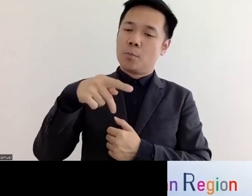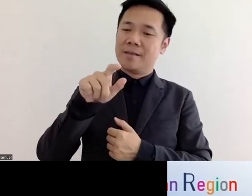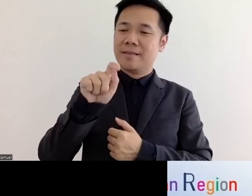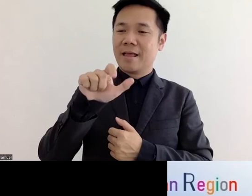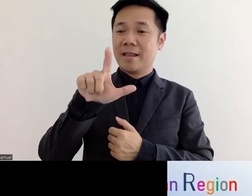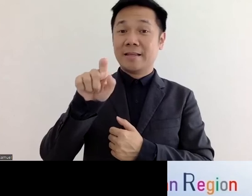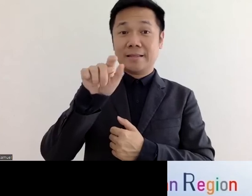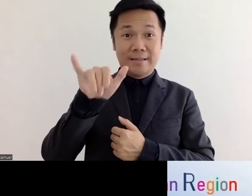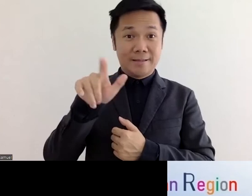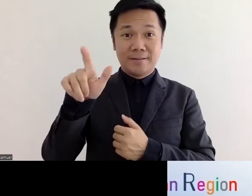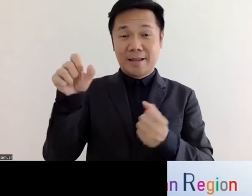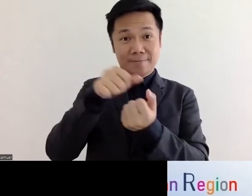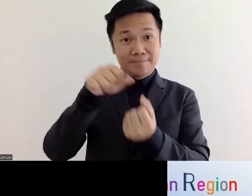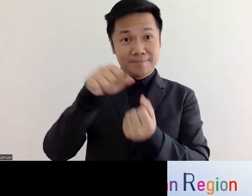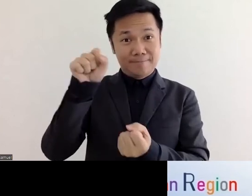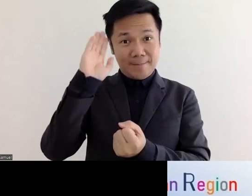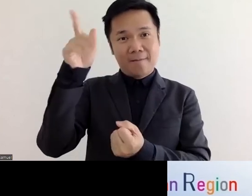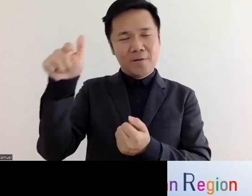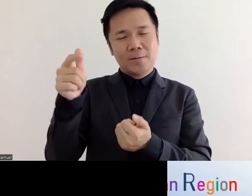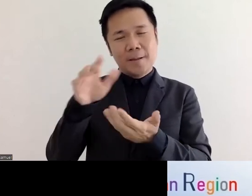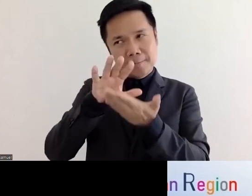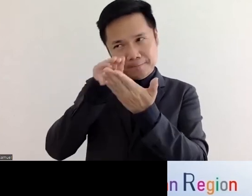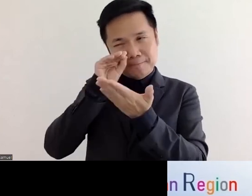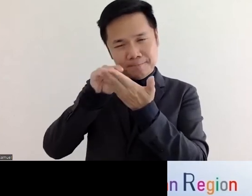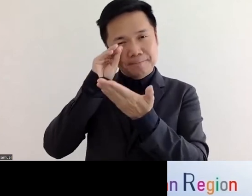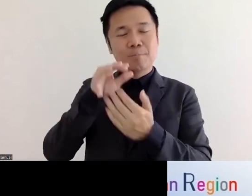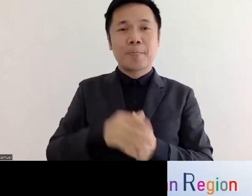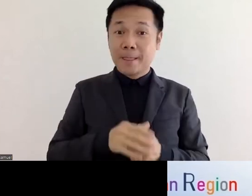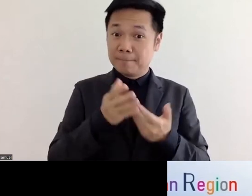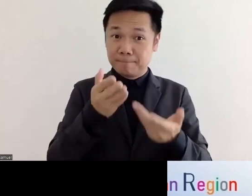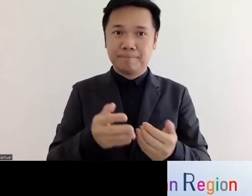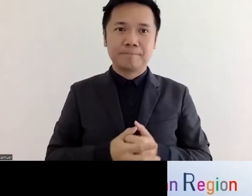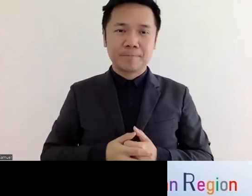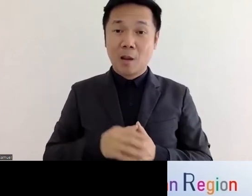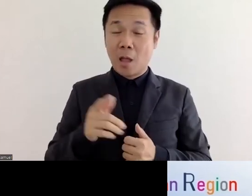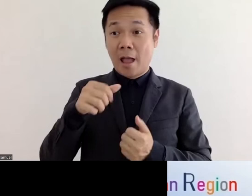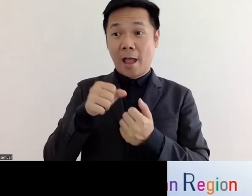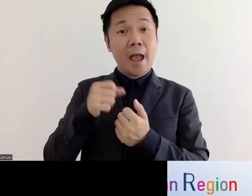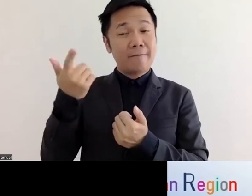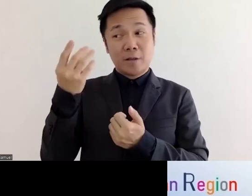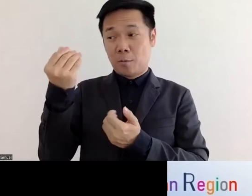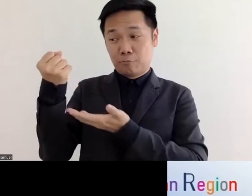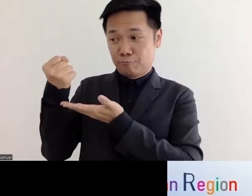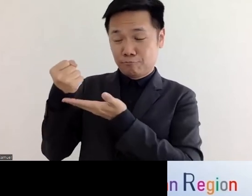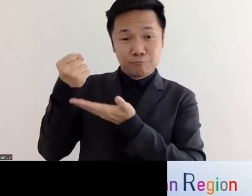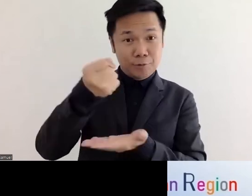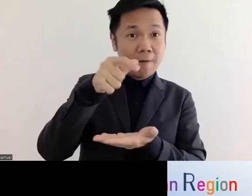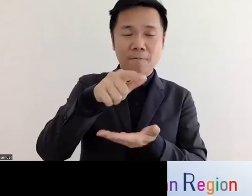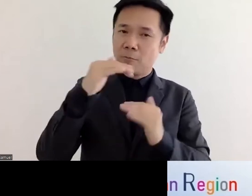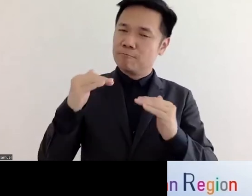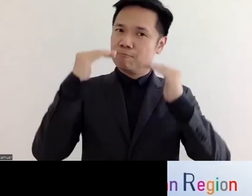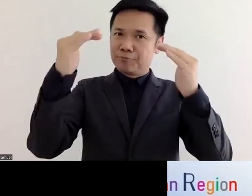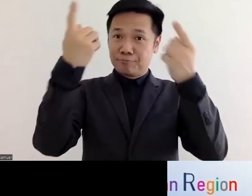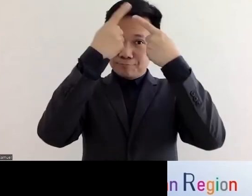this field and built a career. Moreover, she has been awarded with a scholarship to pursue higher education.